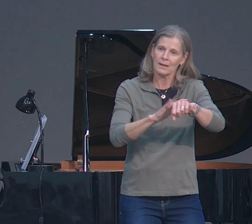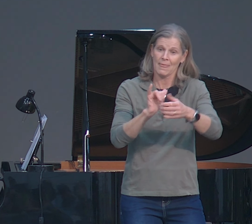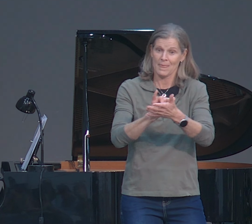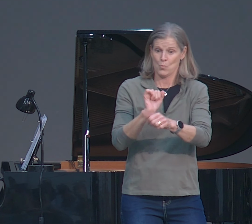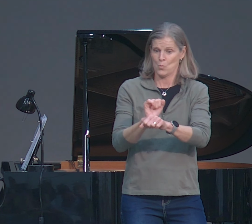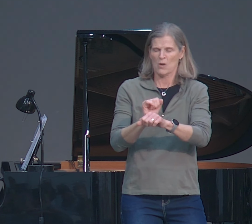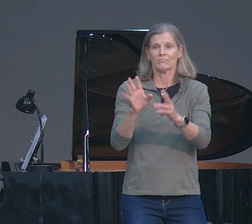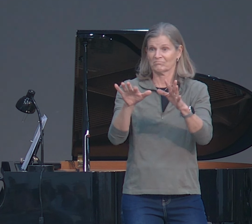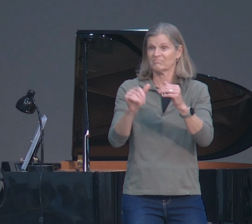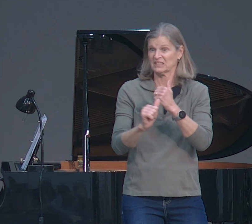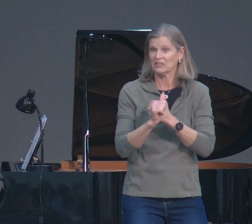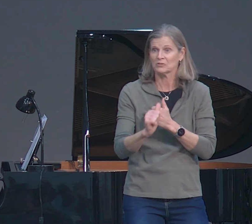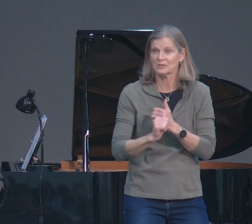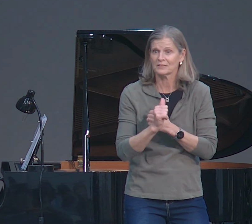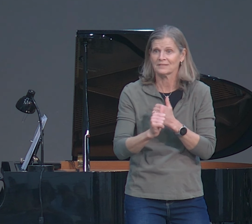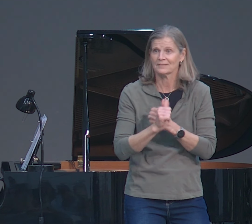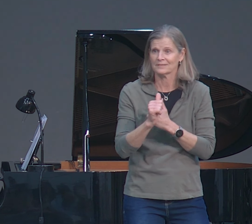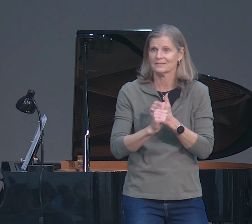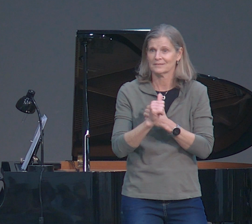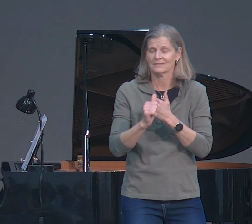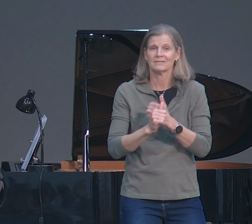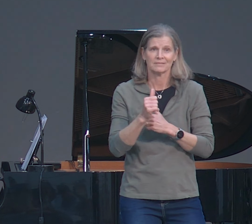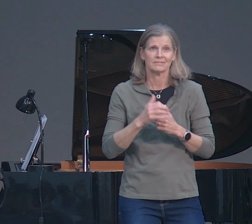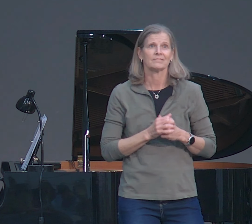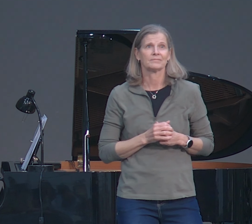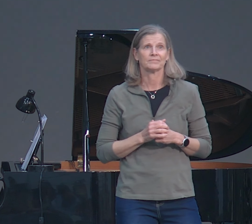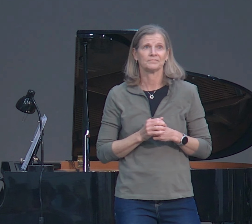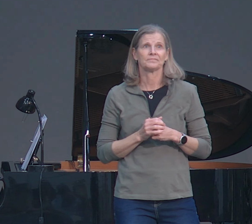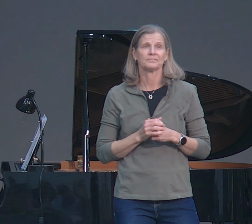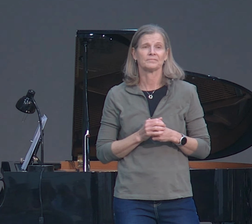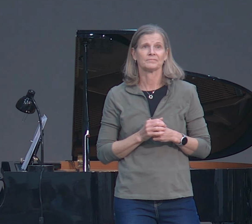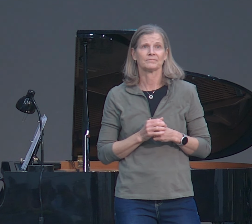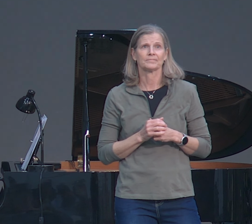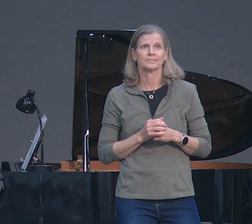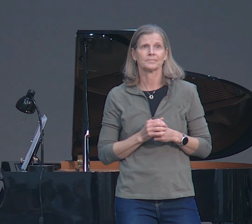is dangerous. The task is dangerous.